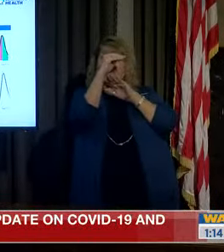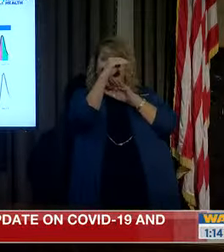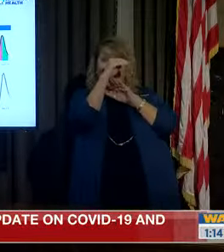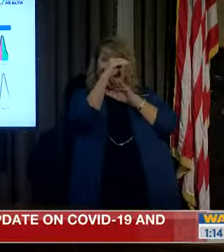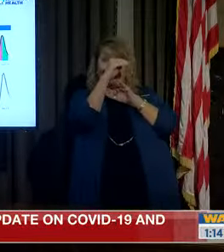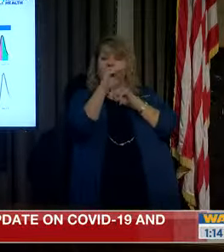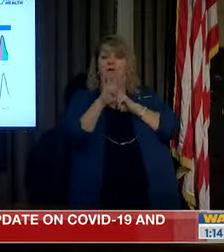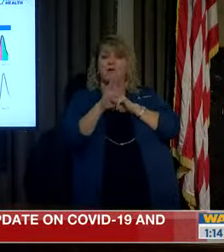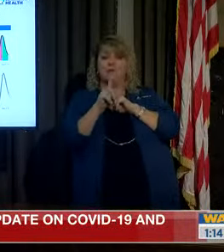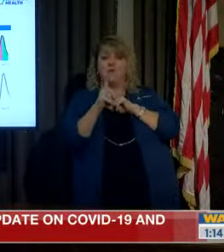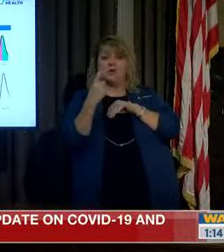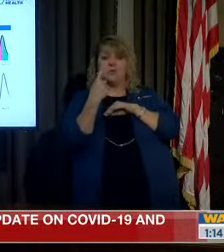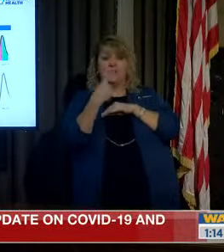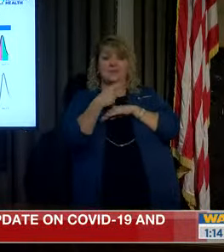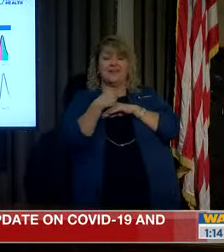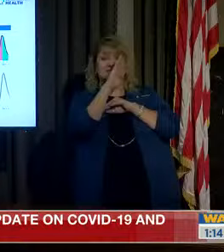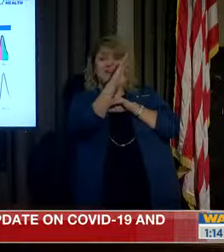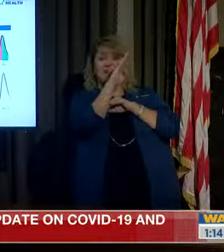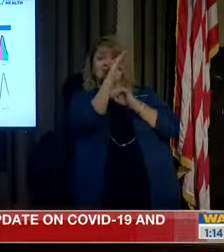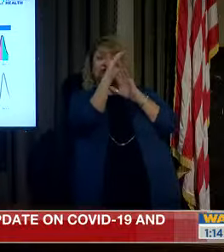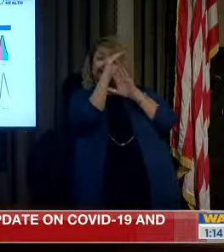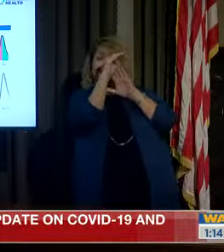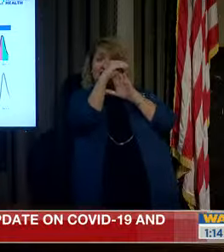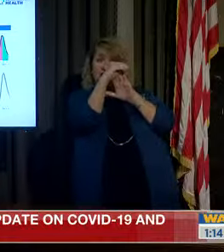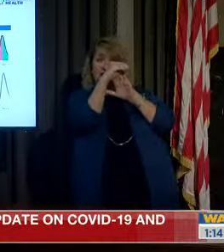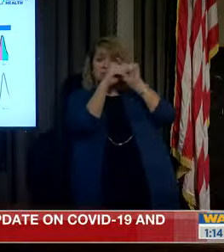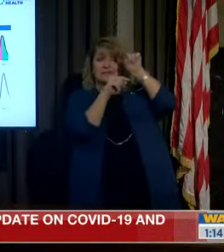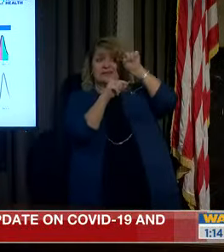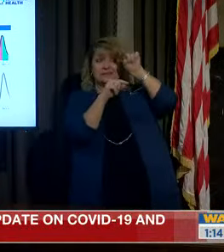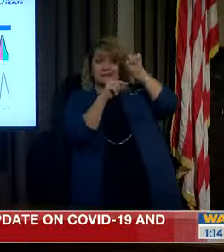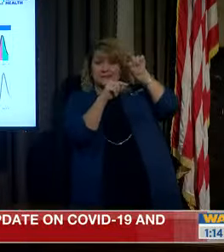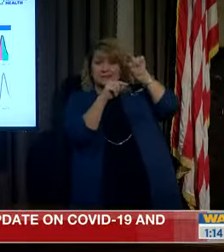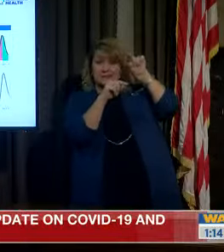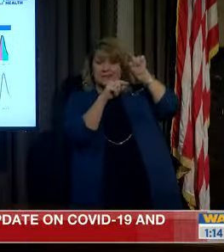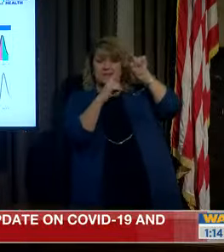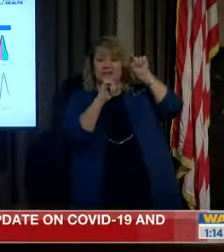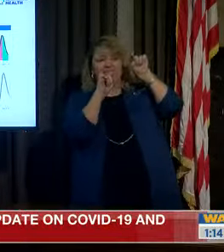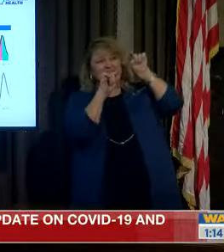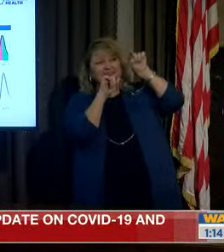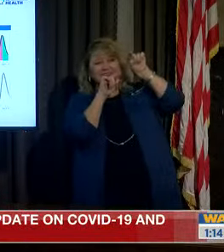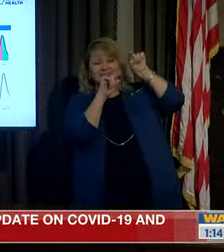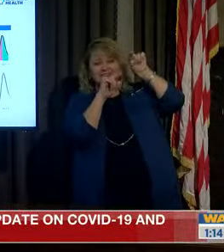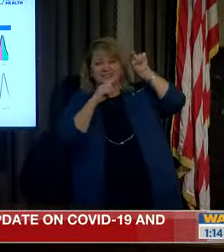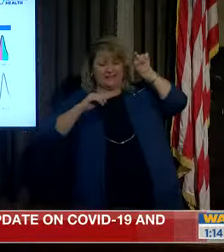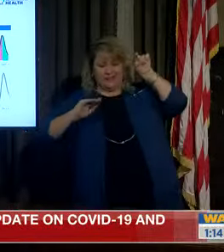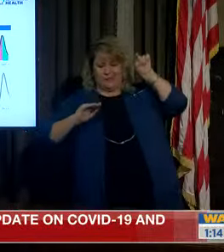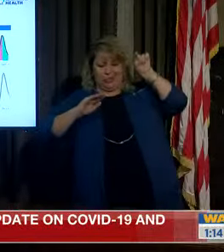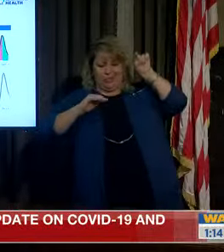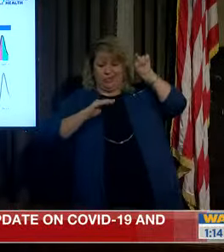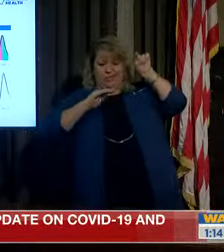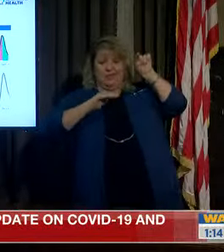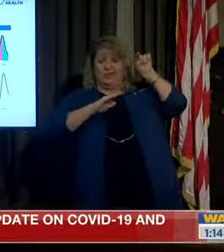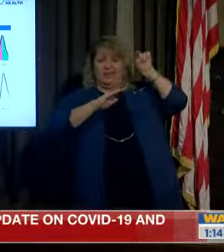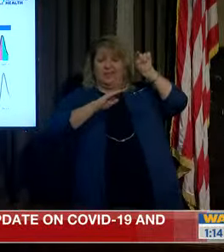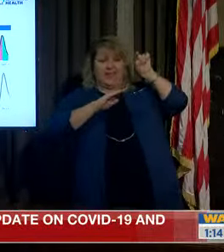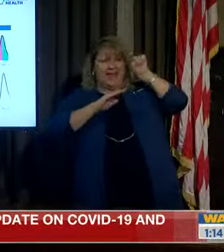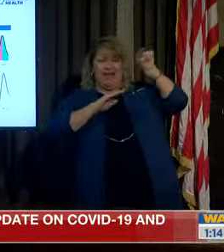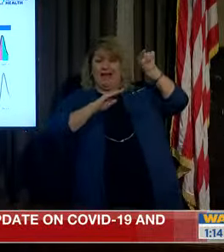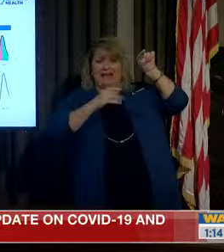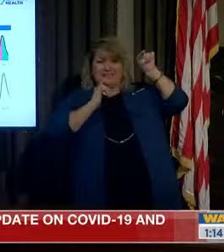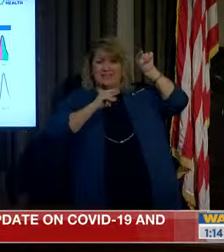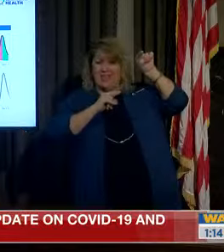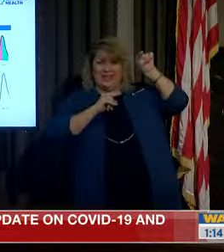and counting. That's very encouraging, but you'll note that where we land right now is still considerably